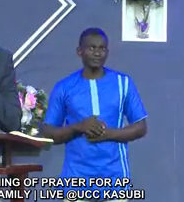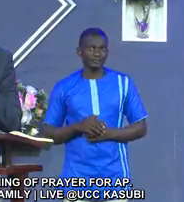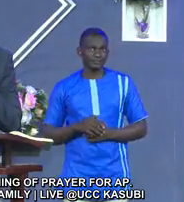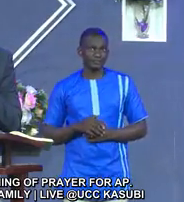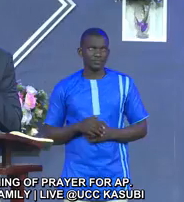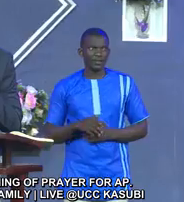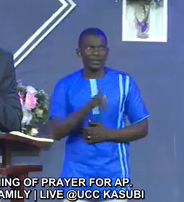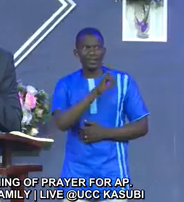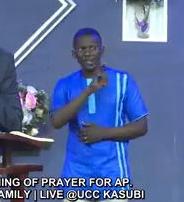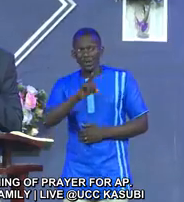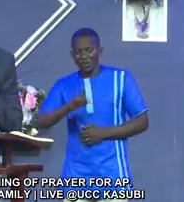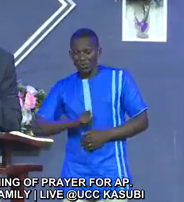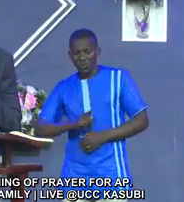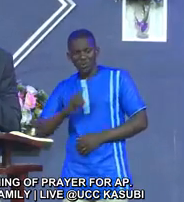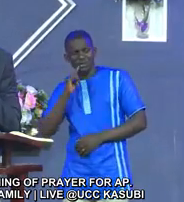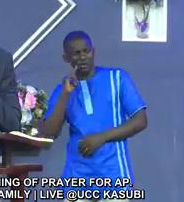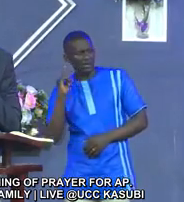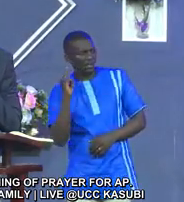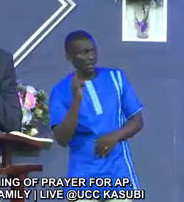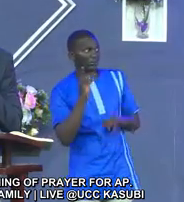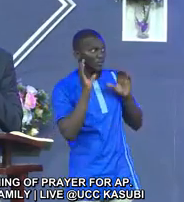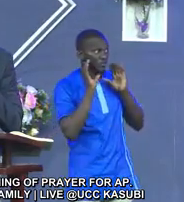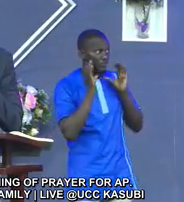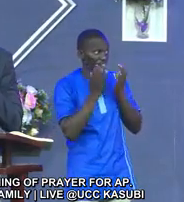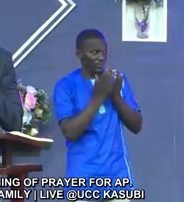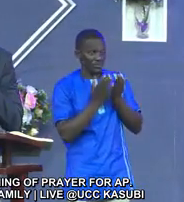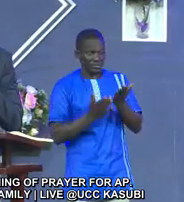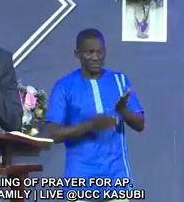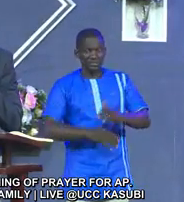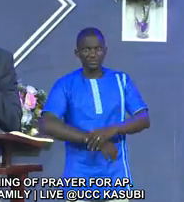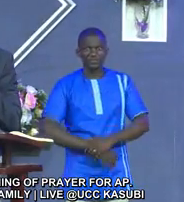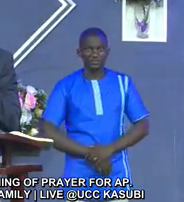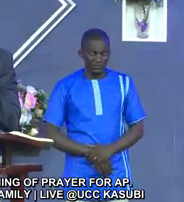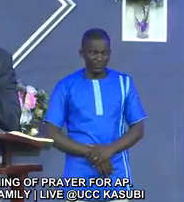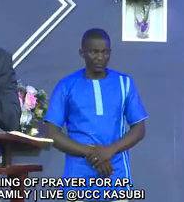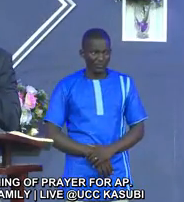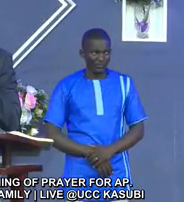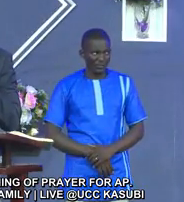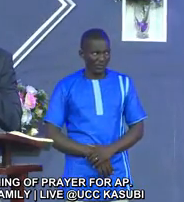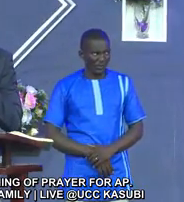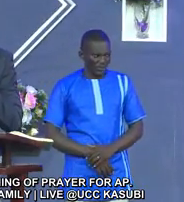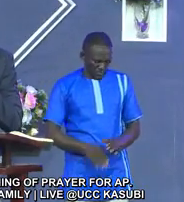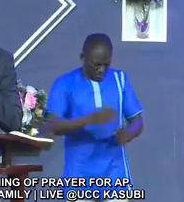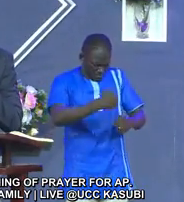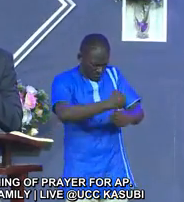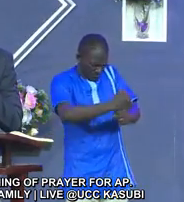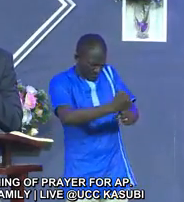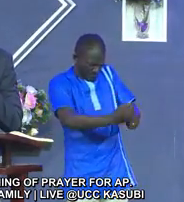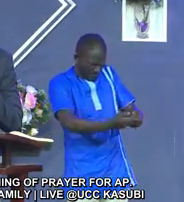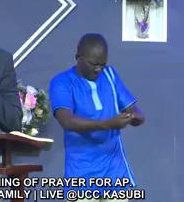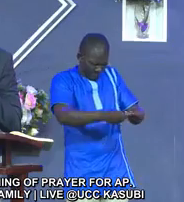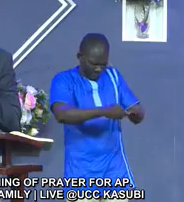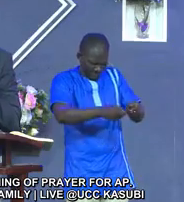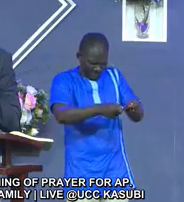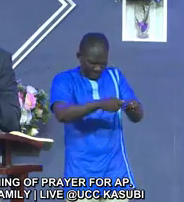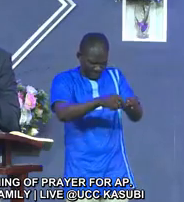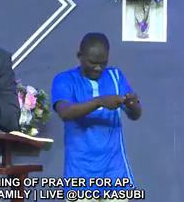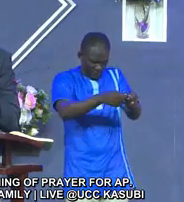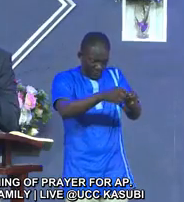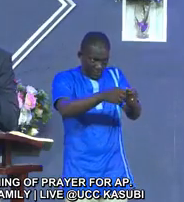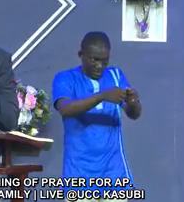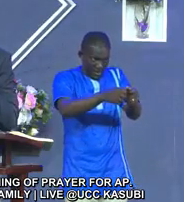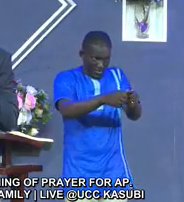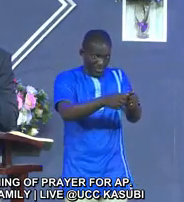Katonda n'agamba Musa, God told Moses akole omusota ogw'ekikomo, that he would make a bronze